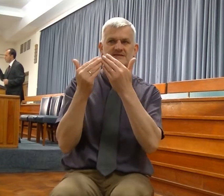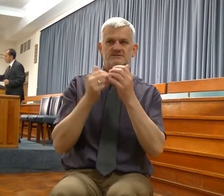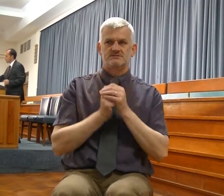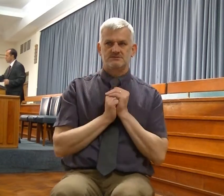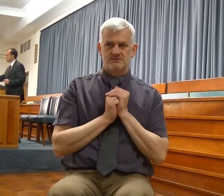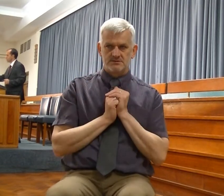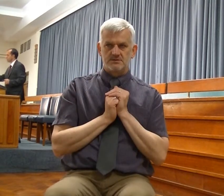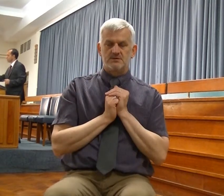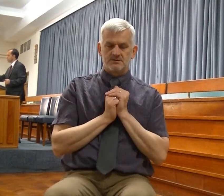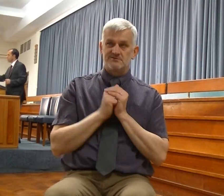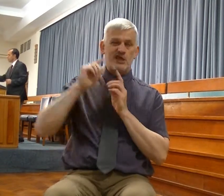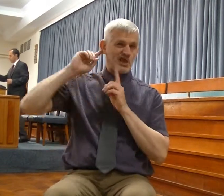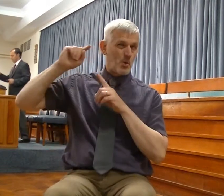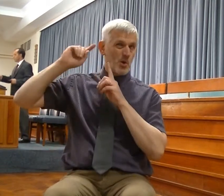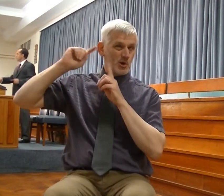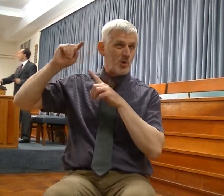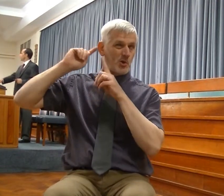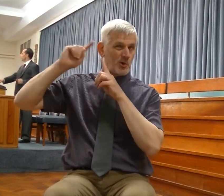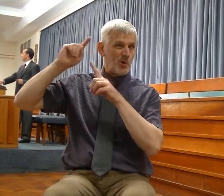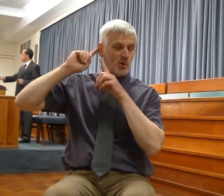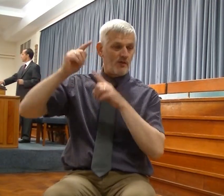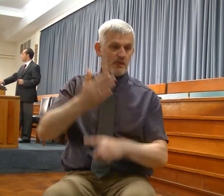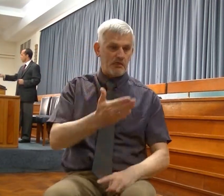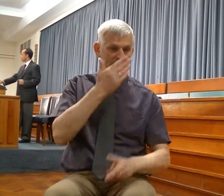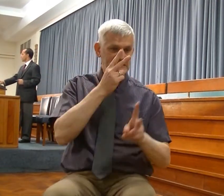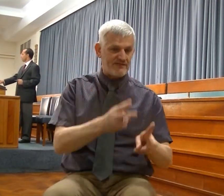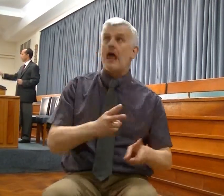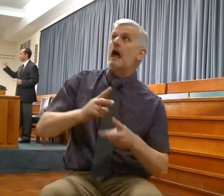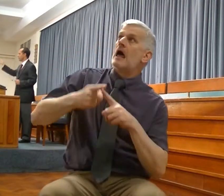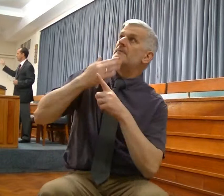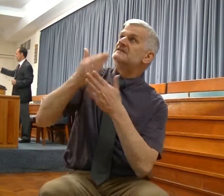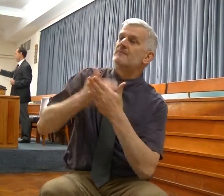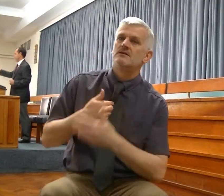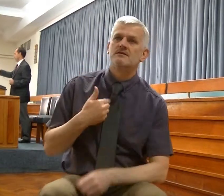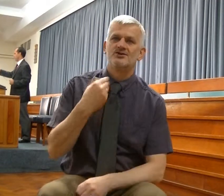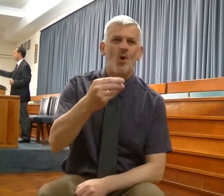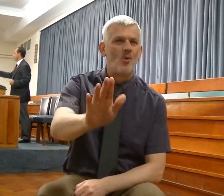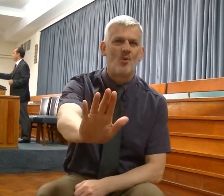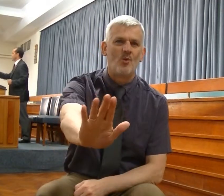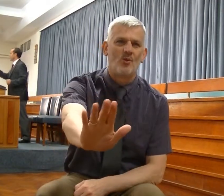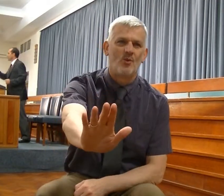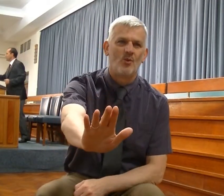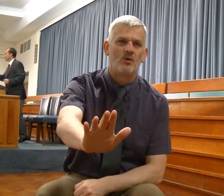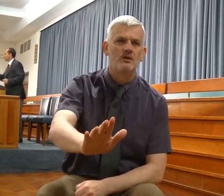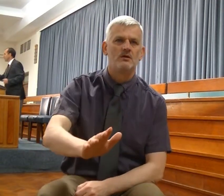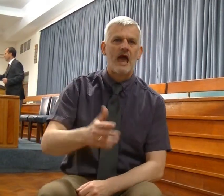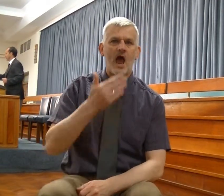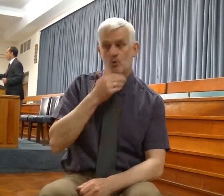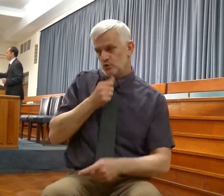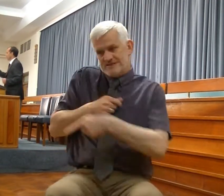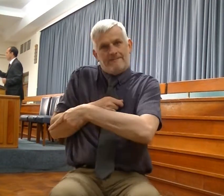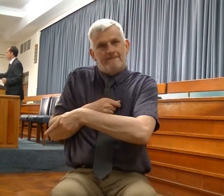minute bedside confession. And don't use this example to defend it.